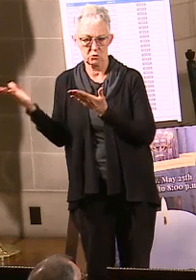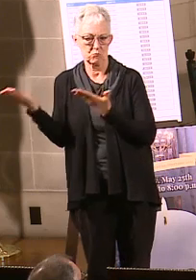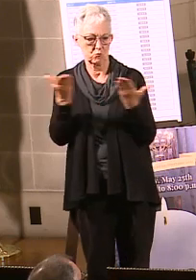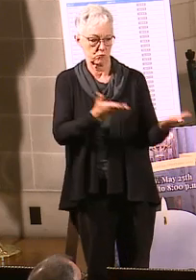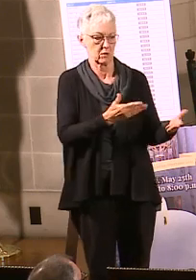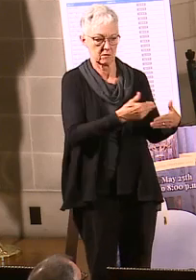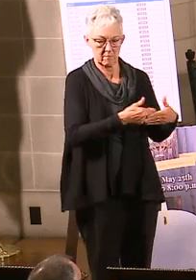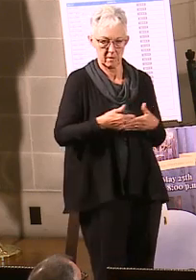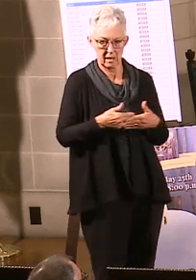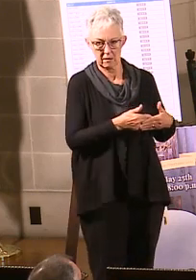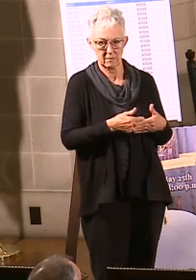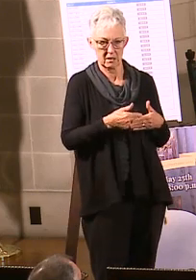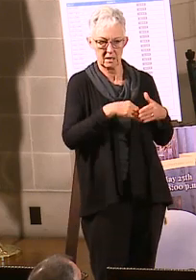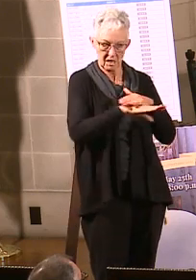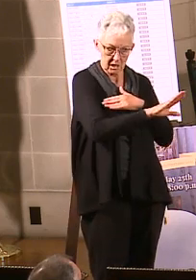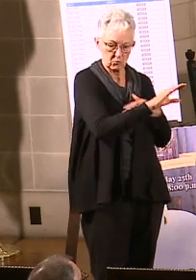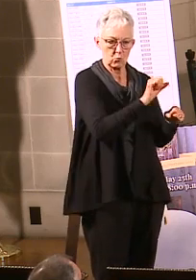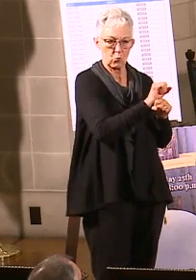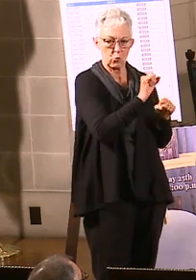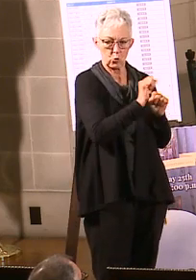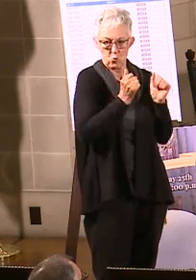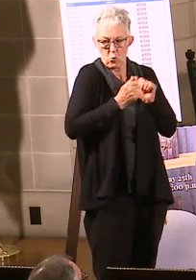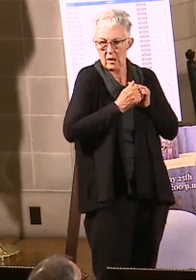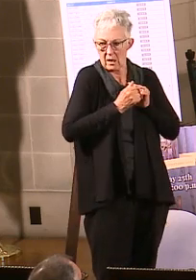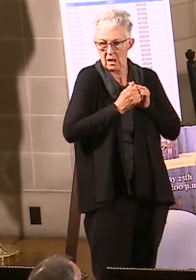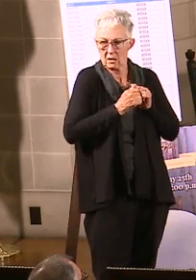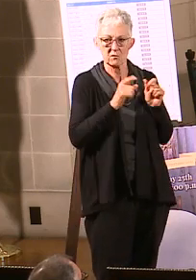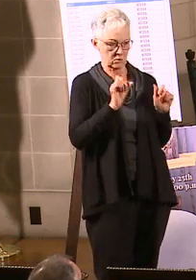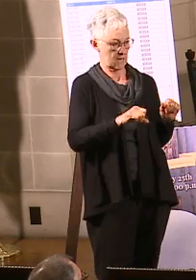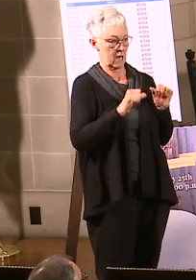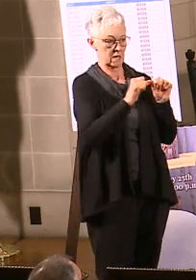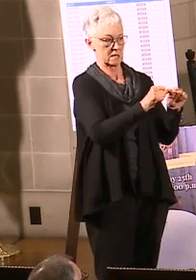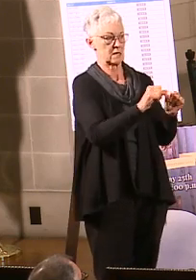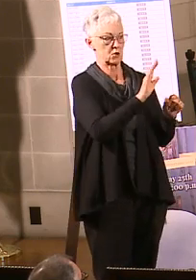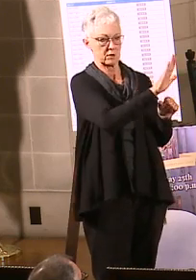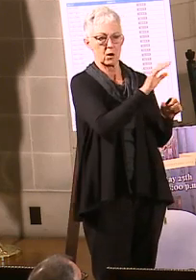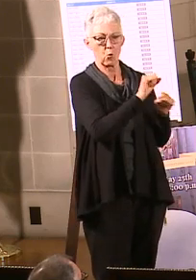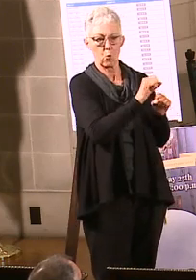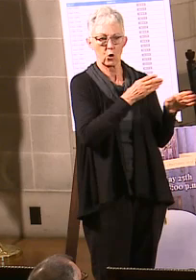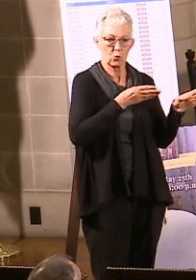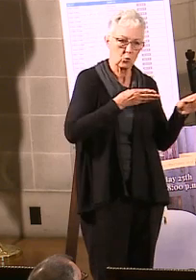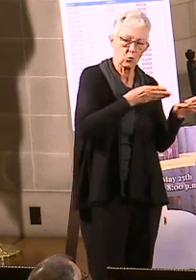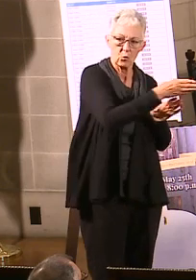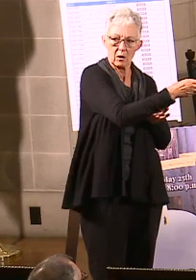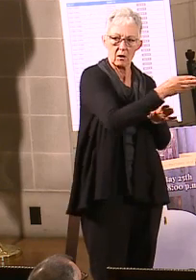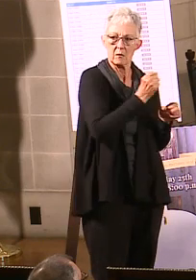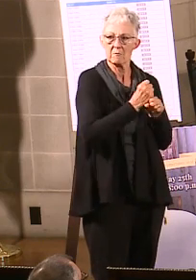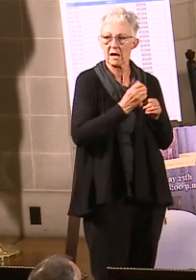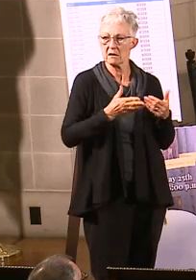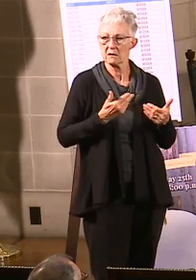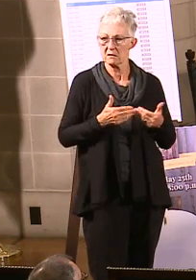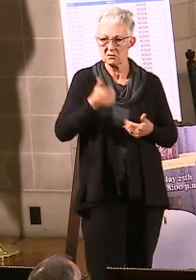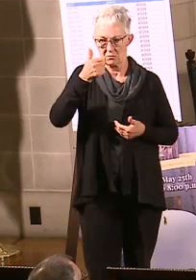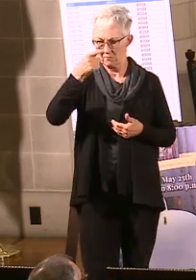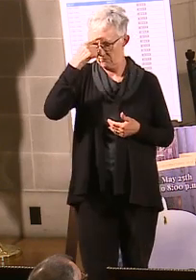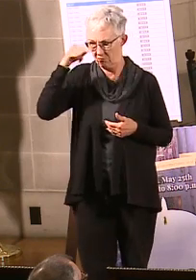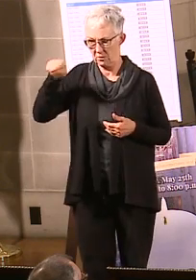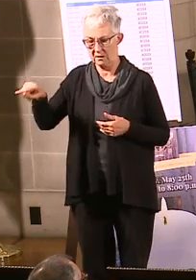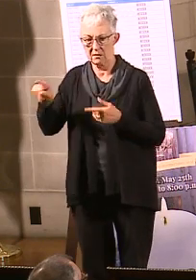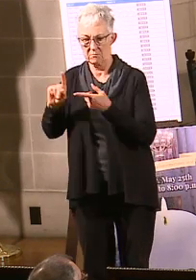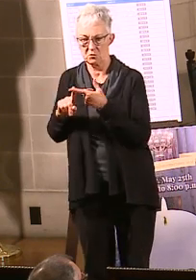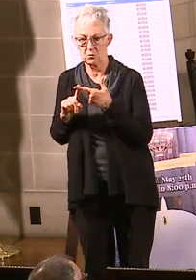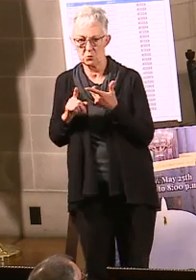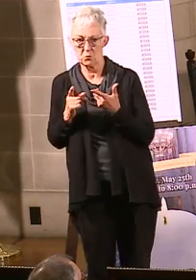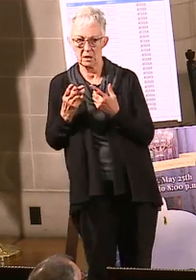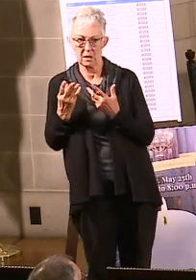or child into the workplace so that they can continue their career, get back to work, and just really make it easier for them to contemplate continuing their career